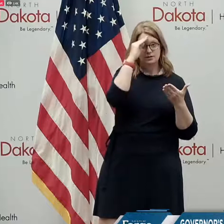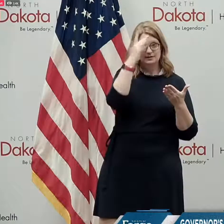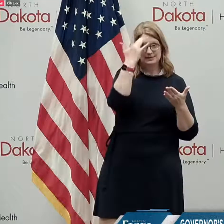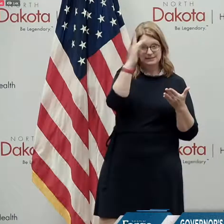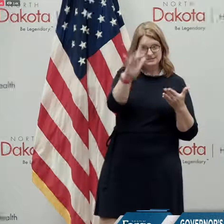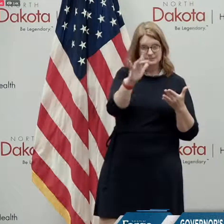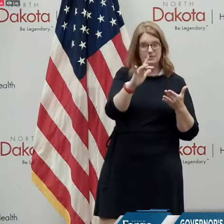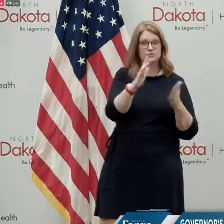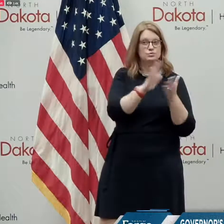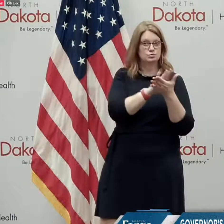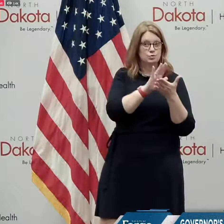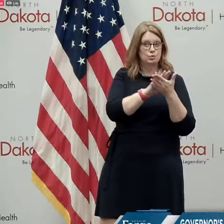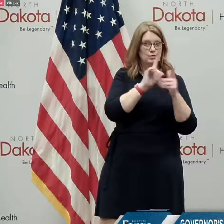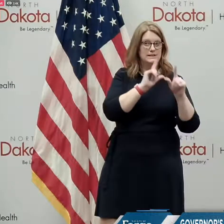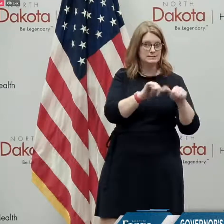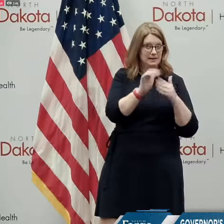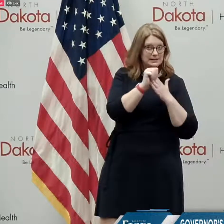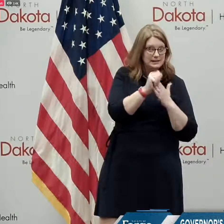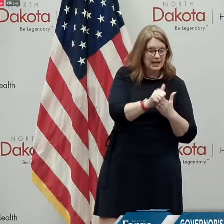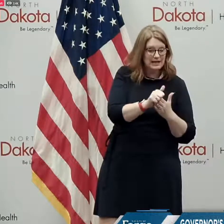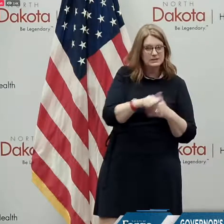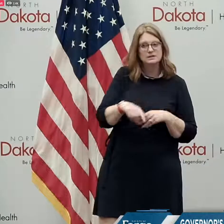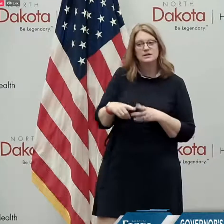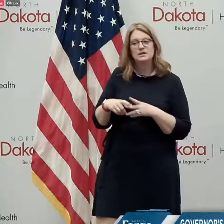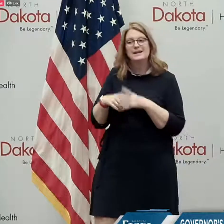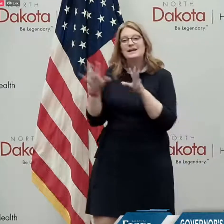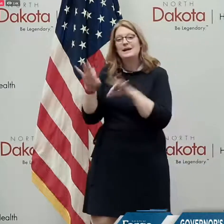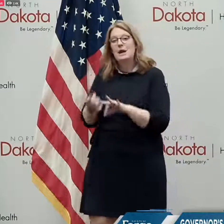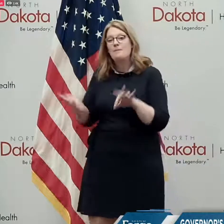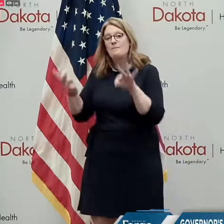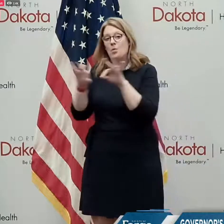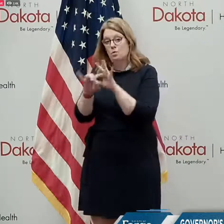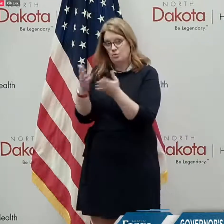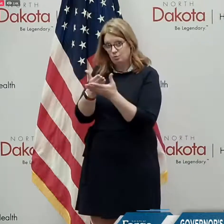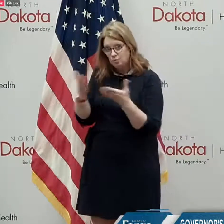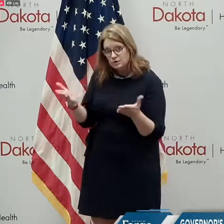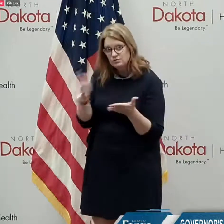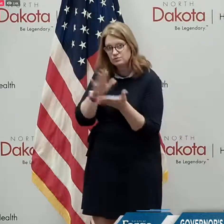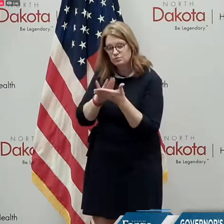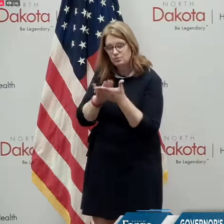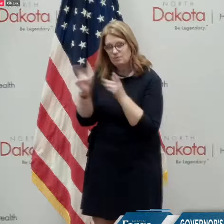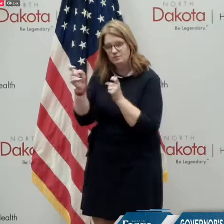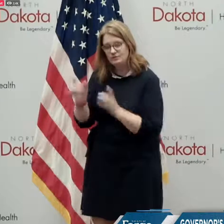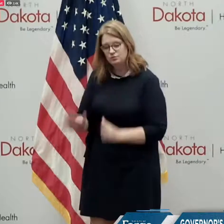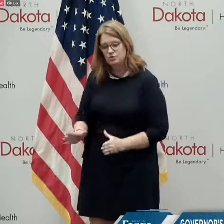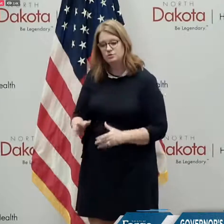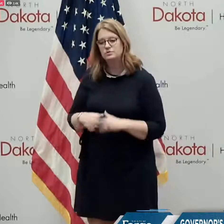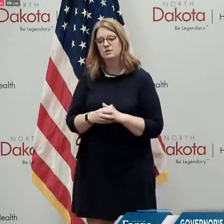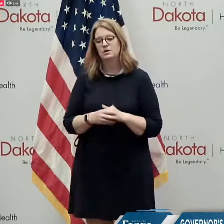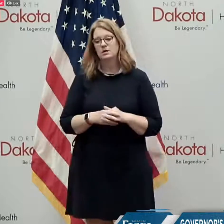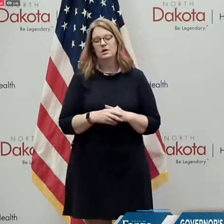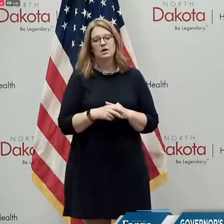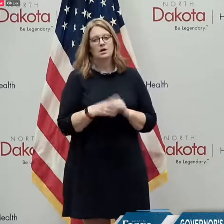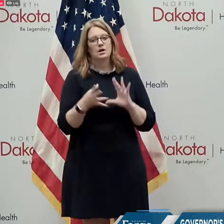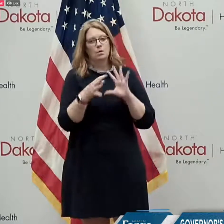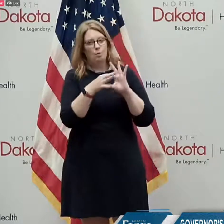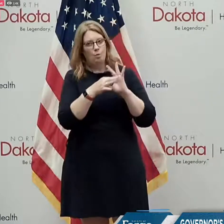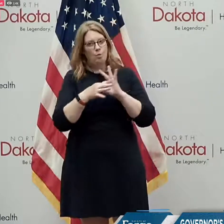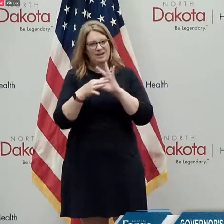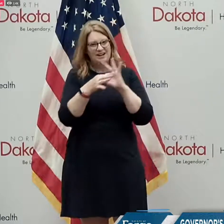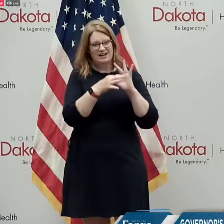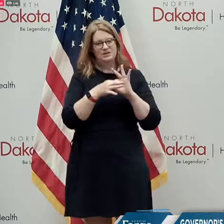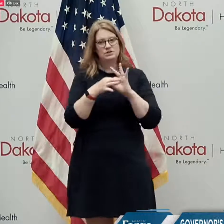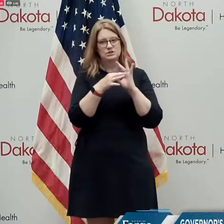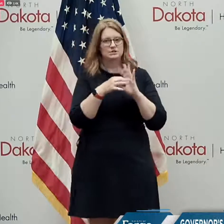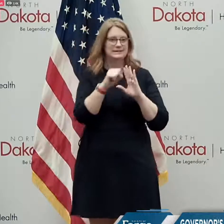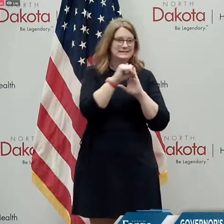Response Guidance, serve as key resources to school administration, coordination across